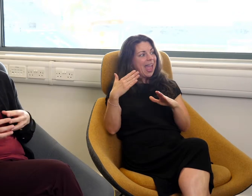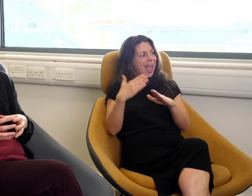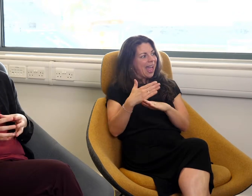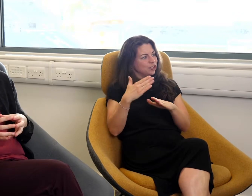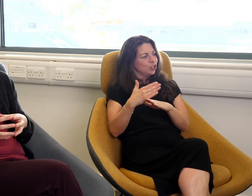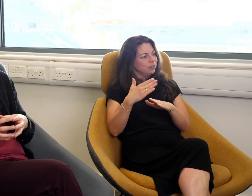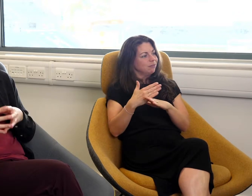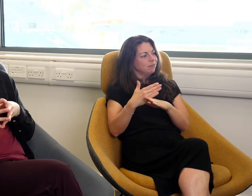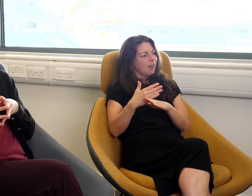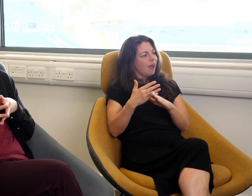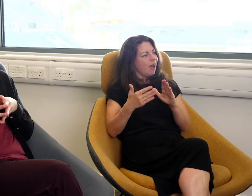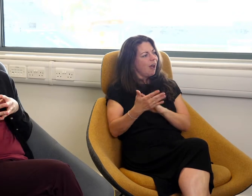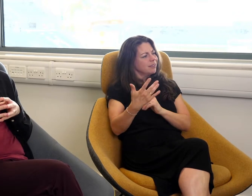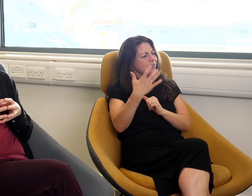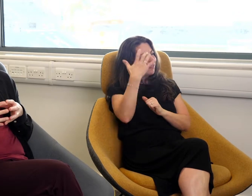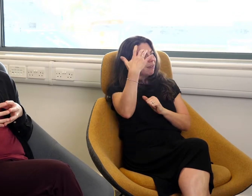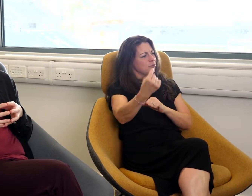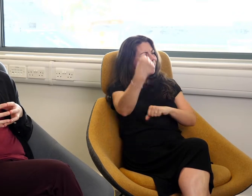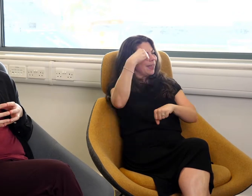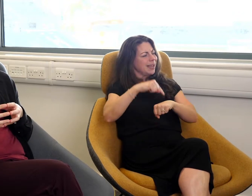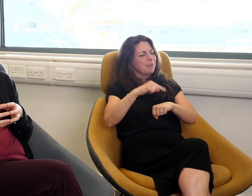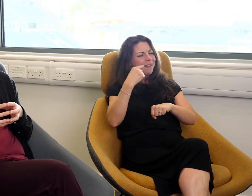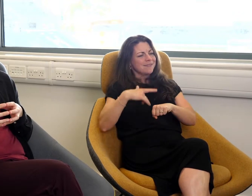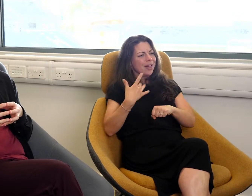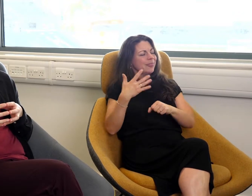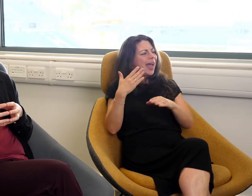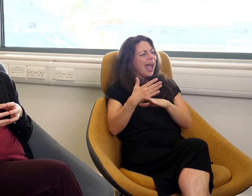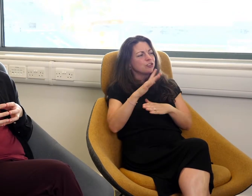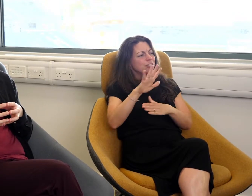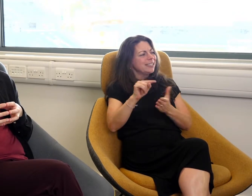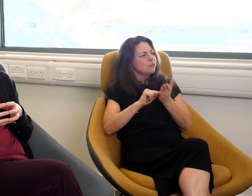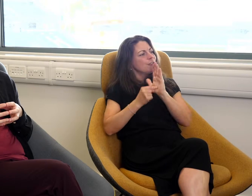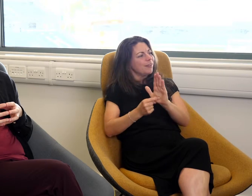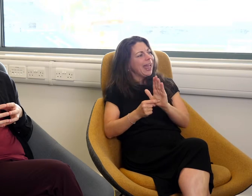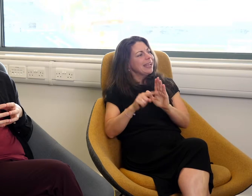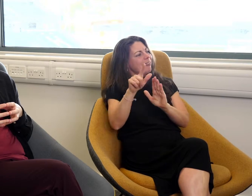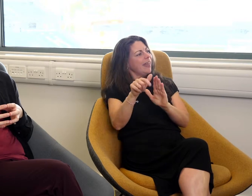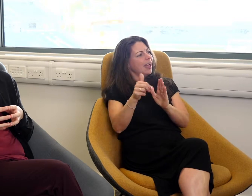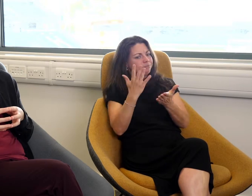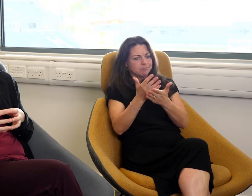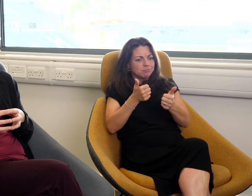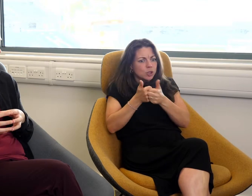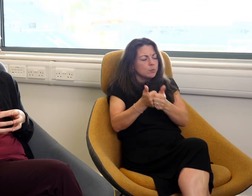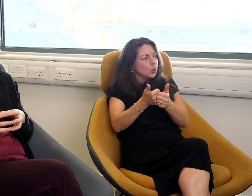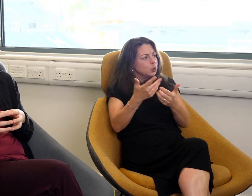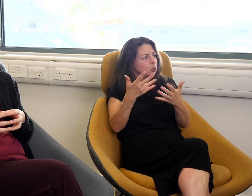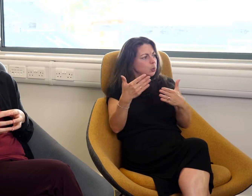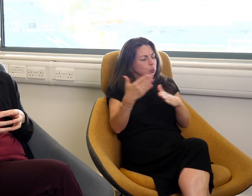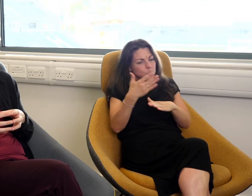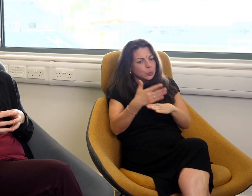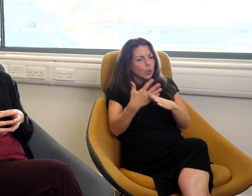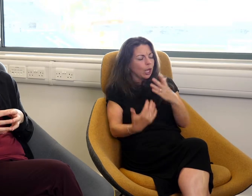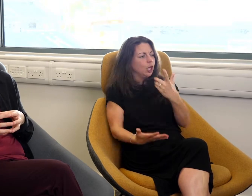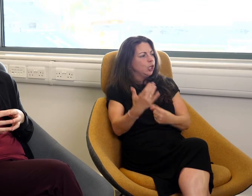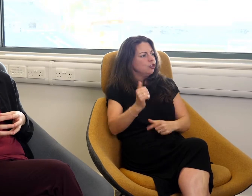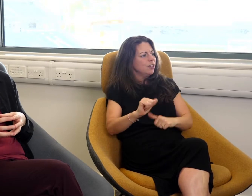time really reflected that. And I felt that actually, you know, that there's not a level playing field in this country. It's not the case